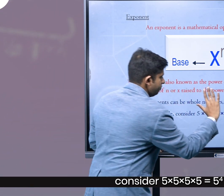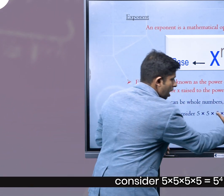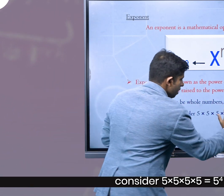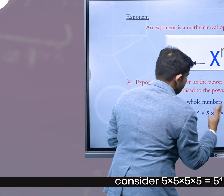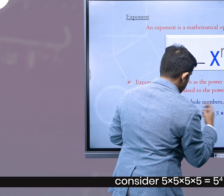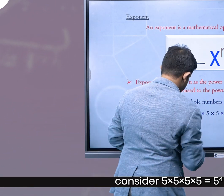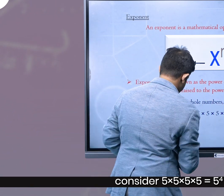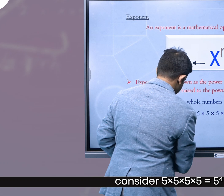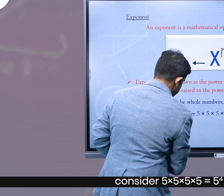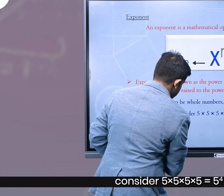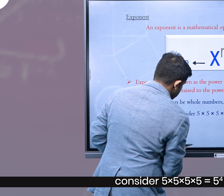4.